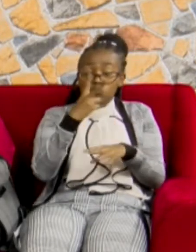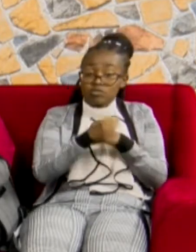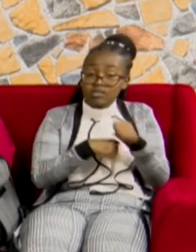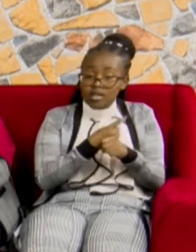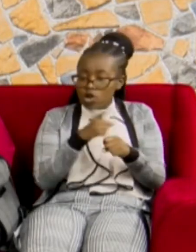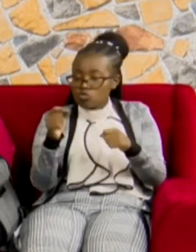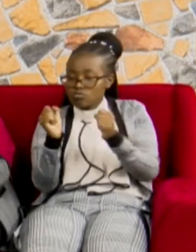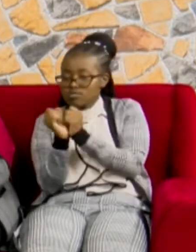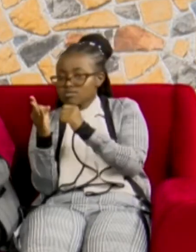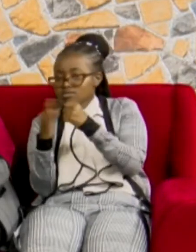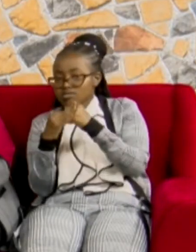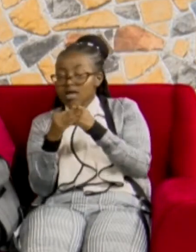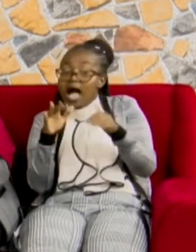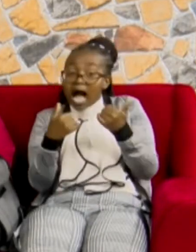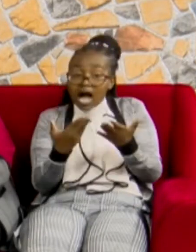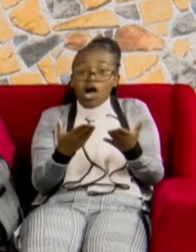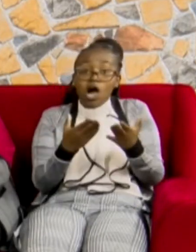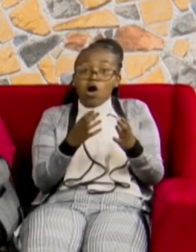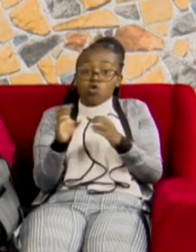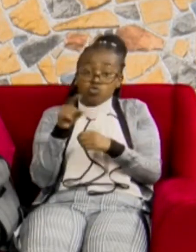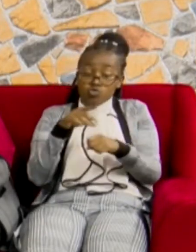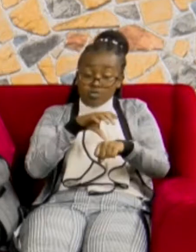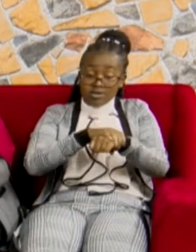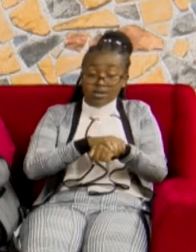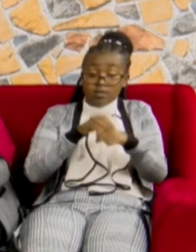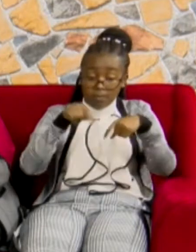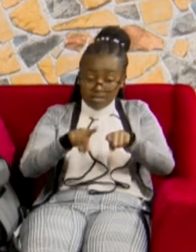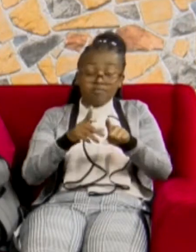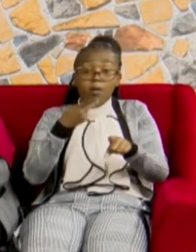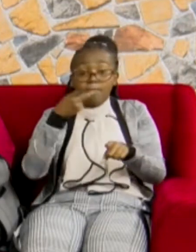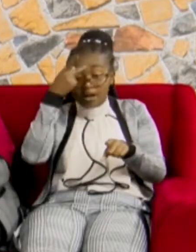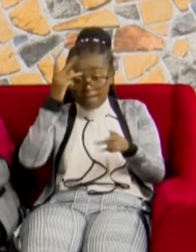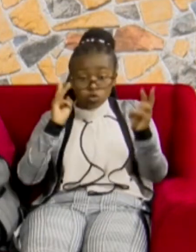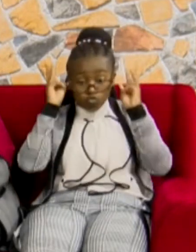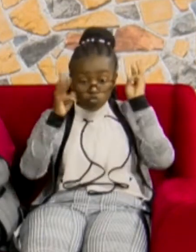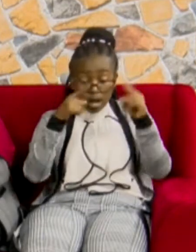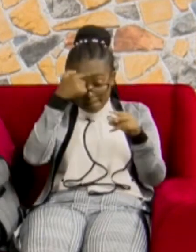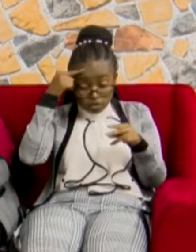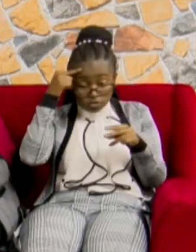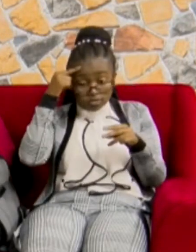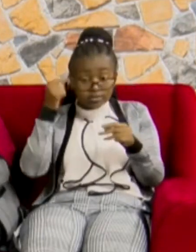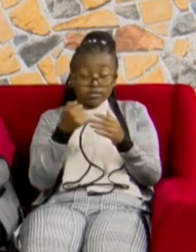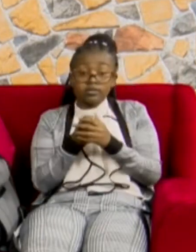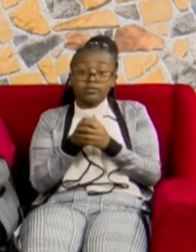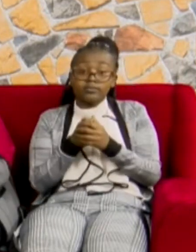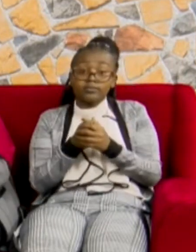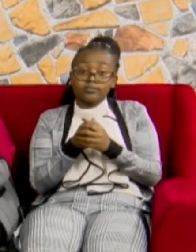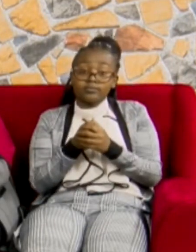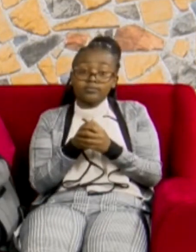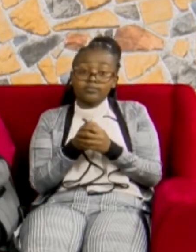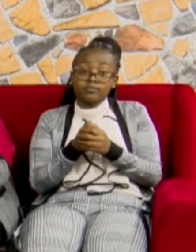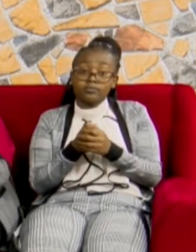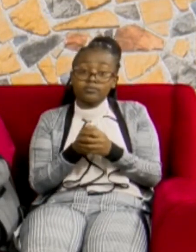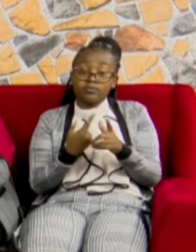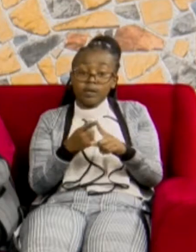all the way to 18. Yes. So how do you get to, as a parent, because I get worried because that's coming, it's around the corner in a couple of years,